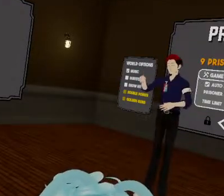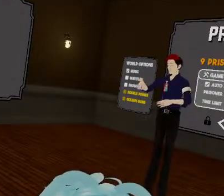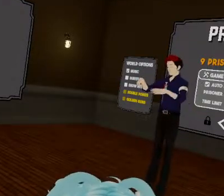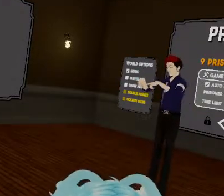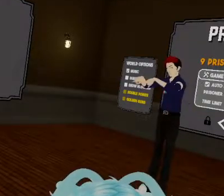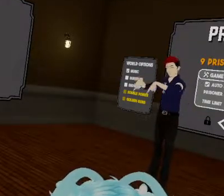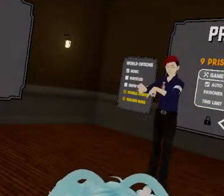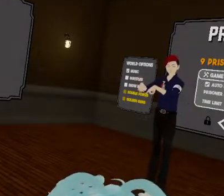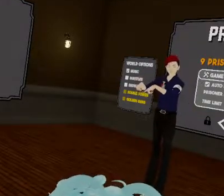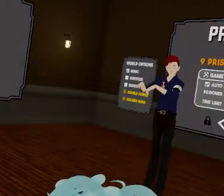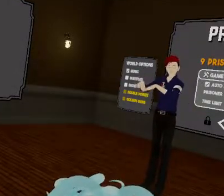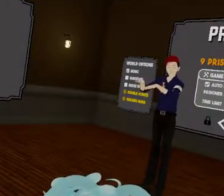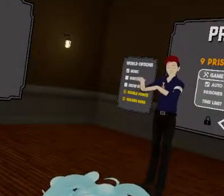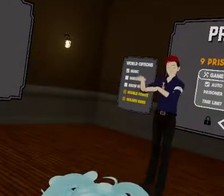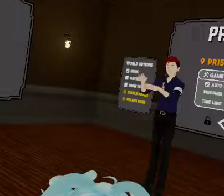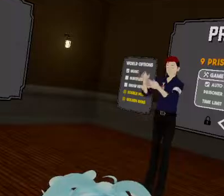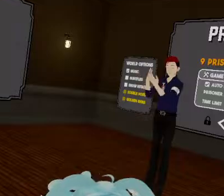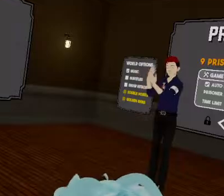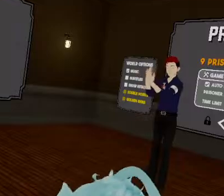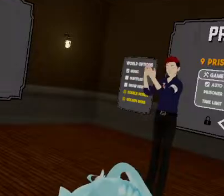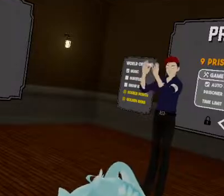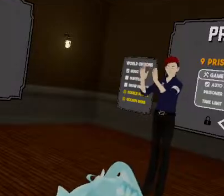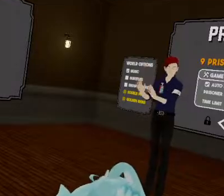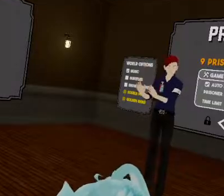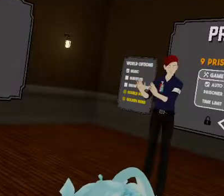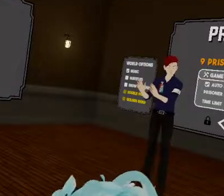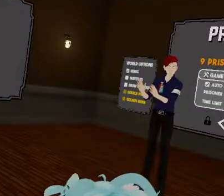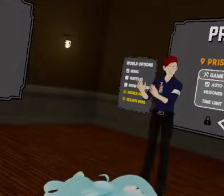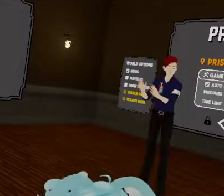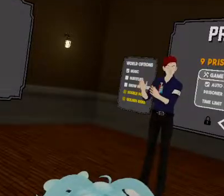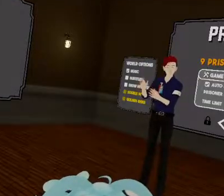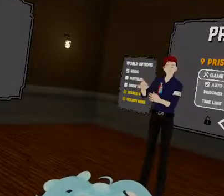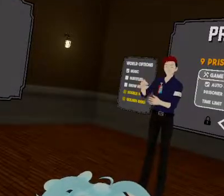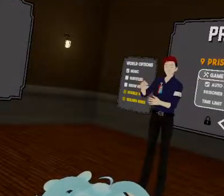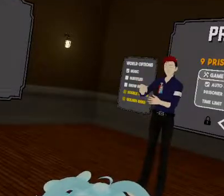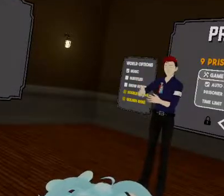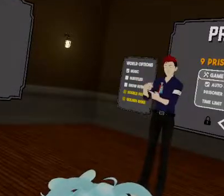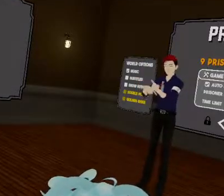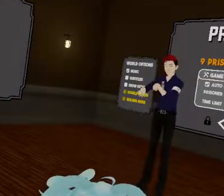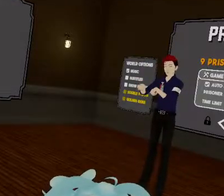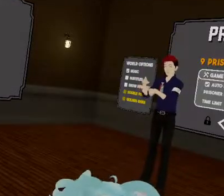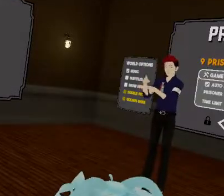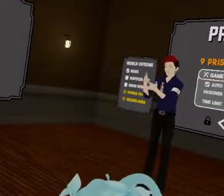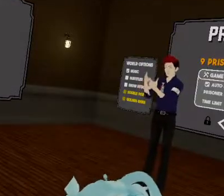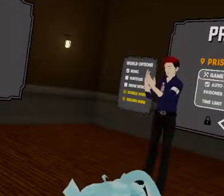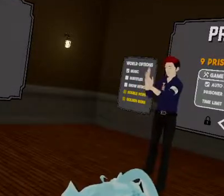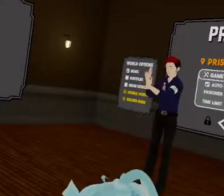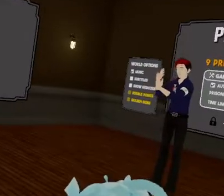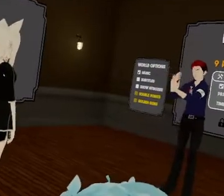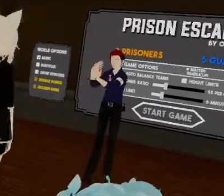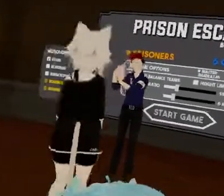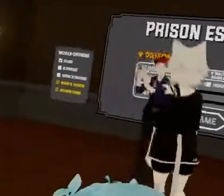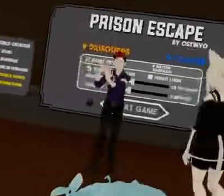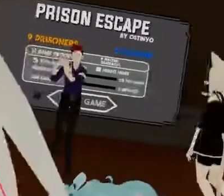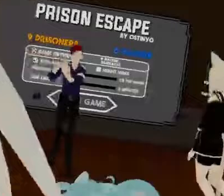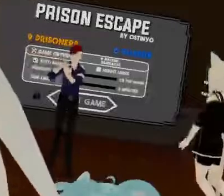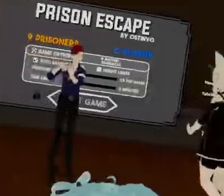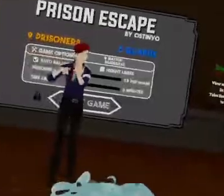So the second team is the prisoners. So that sign is, you